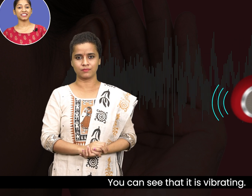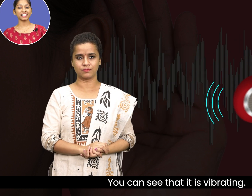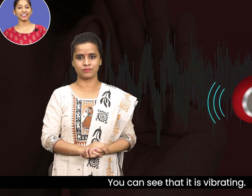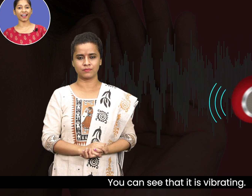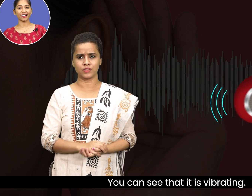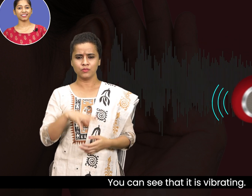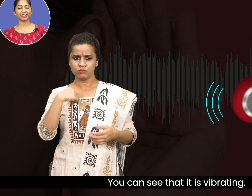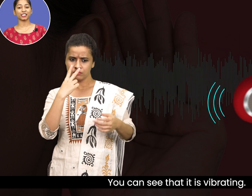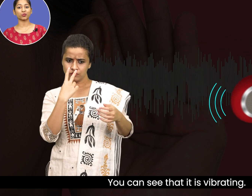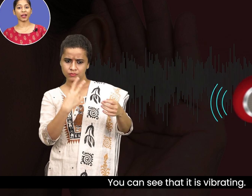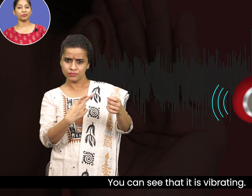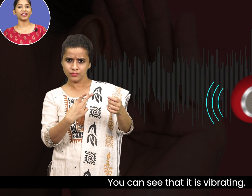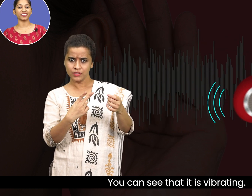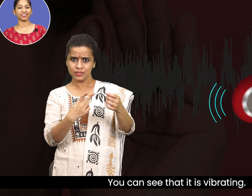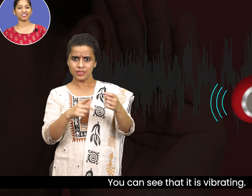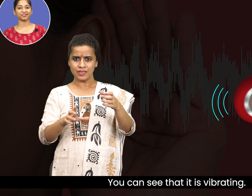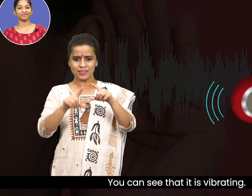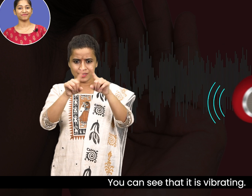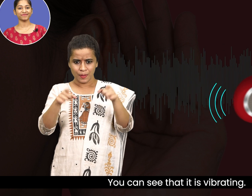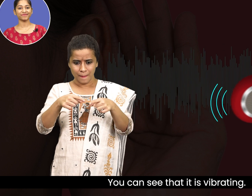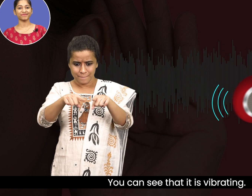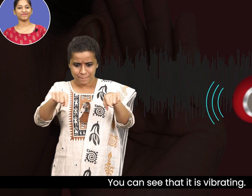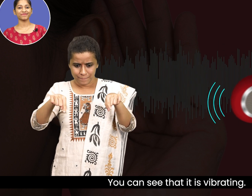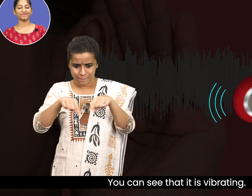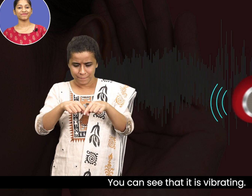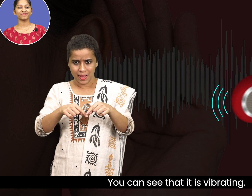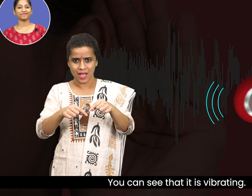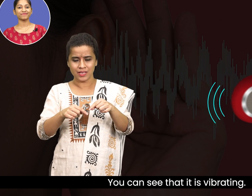You can see that it is vibrating.